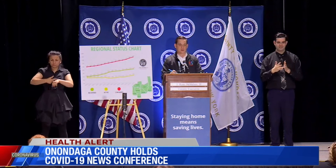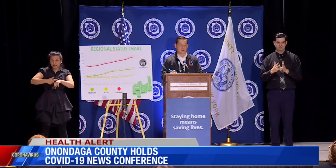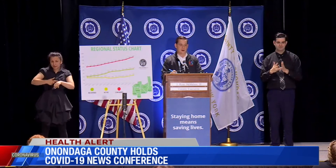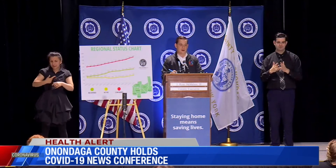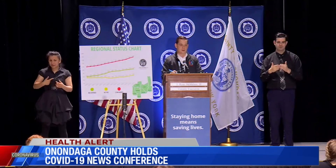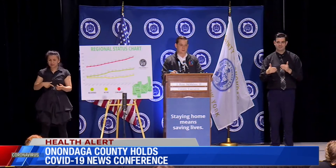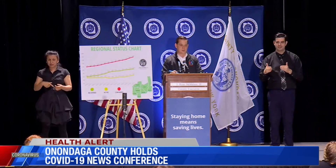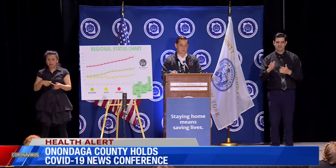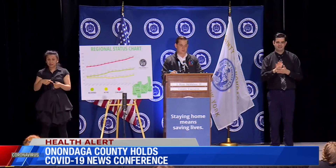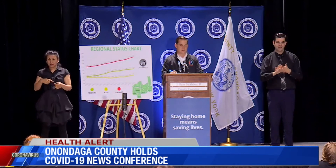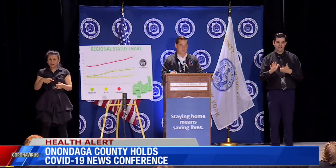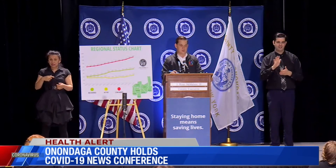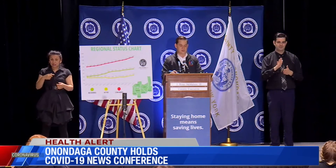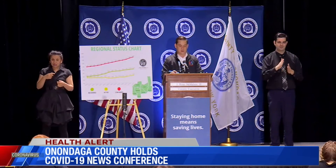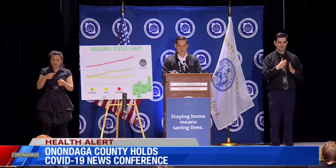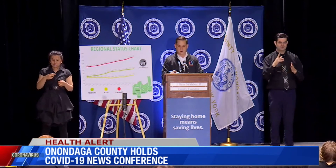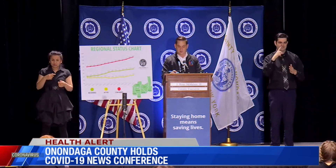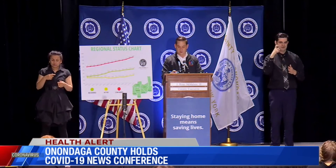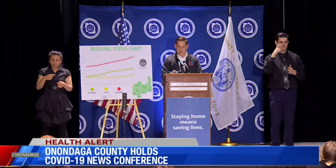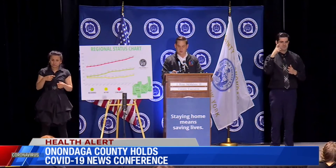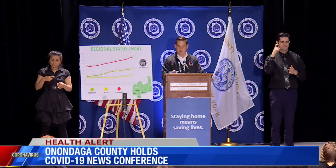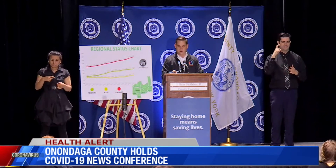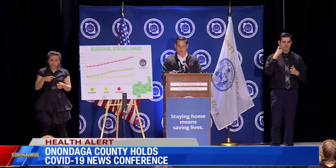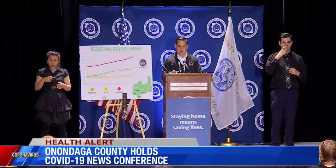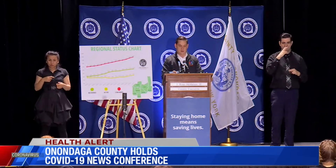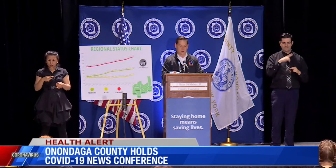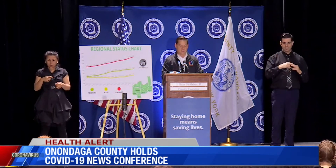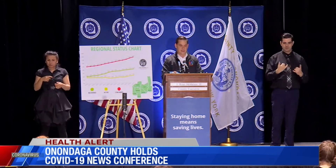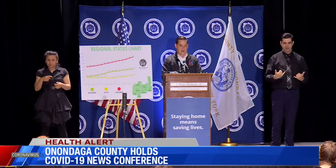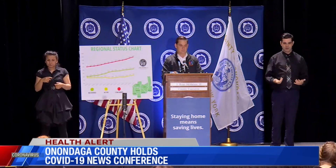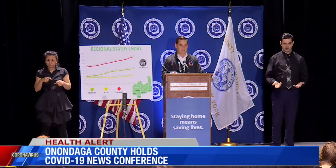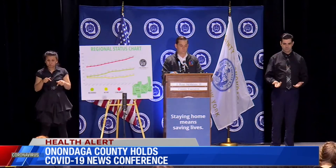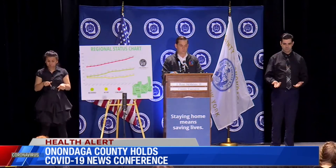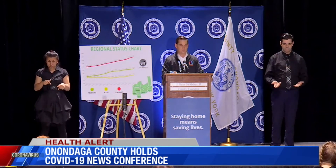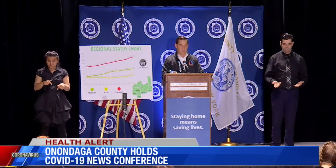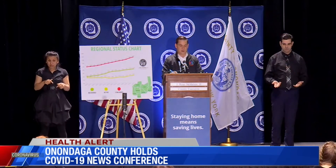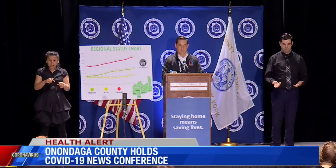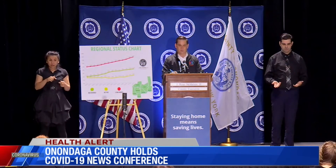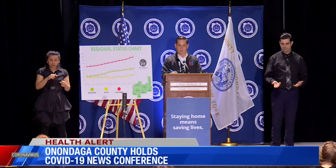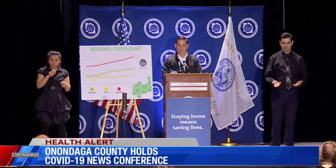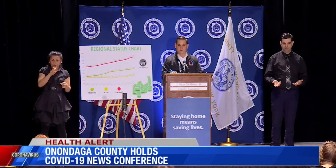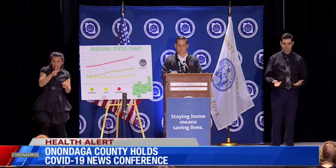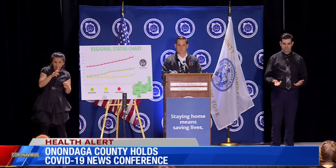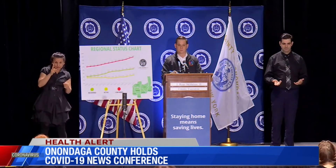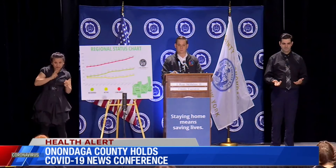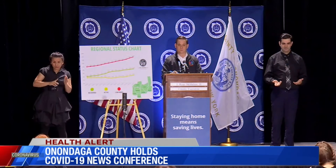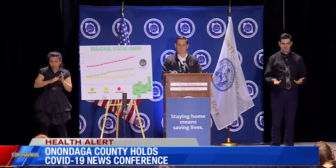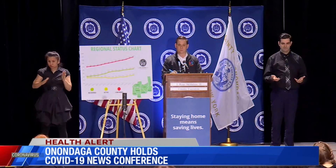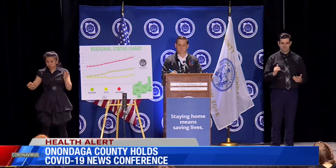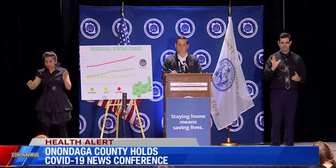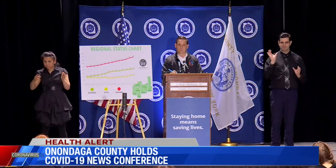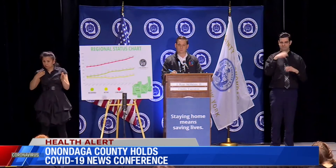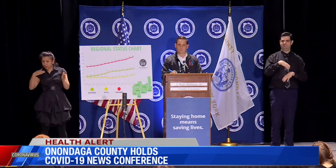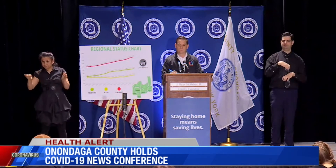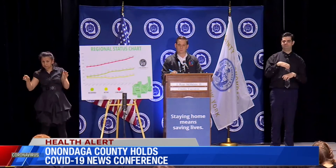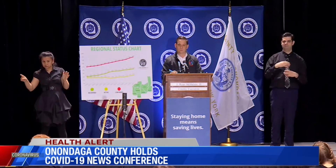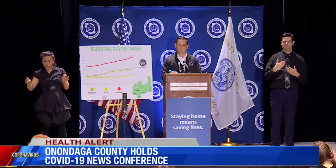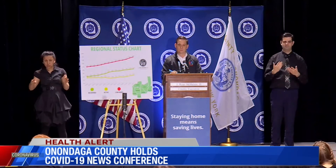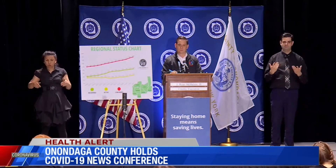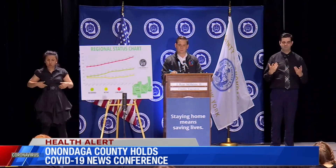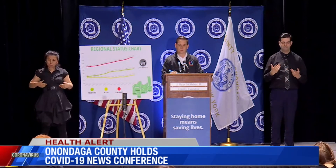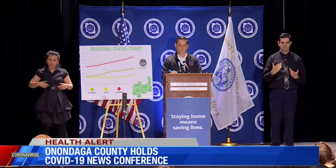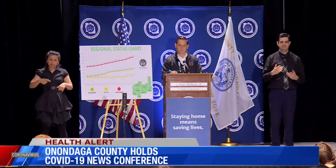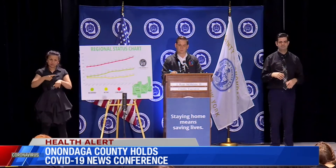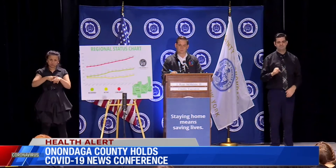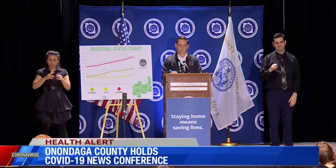but the seniors are still going to have a lot of time to make a lot of good memories. Reflecting on the last 50